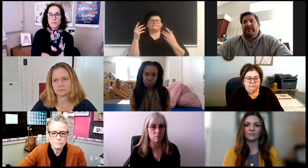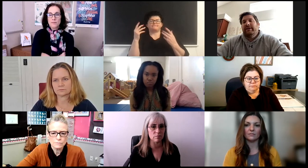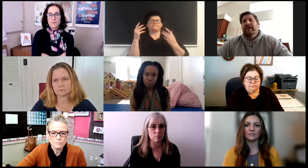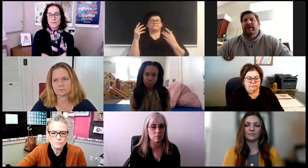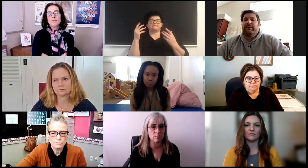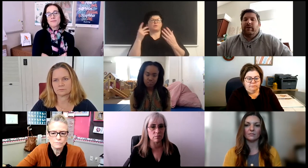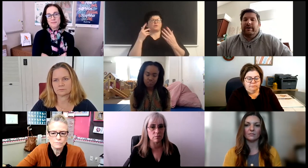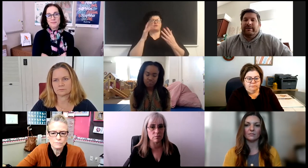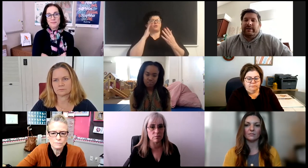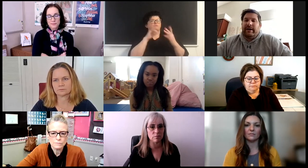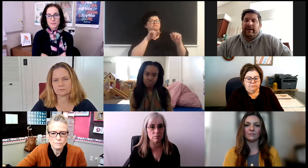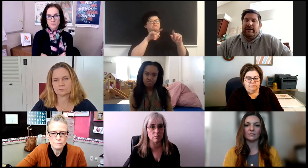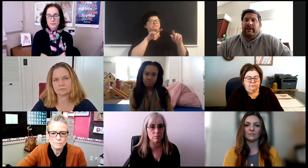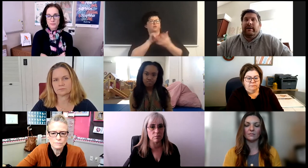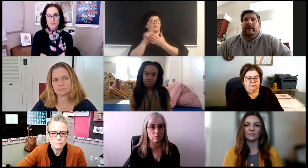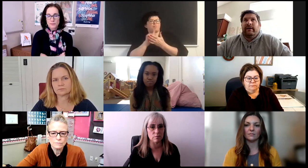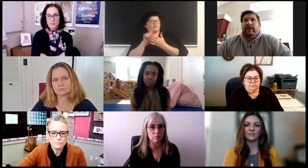coaching session